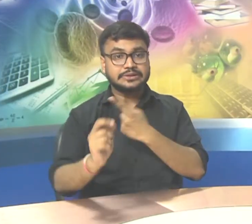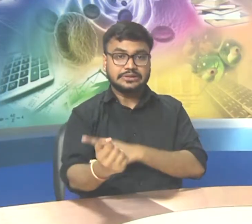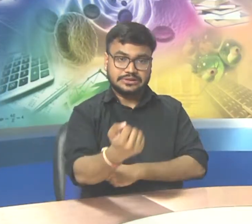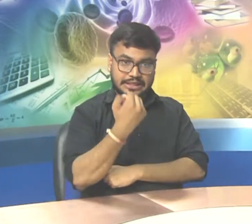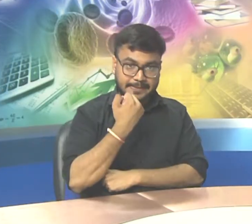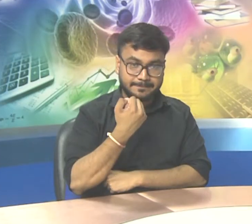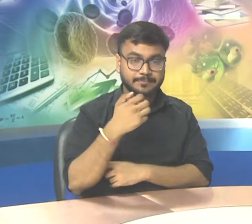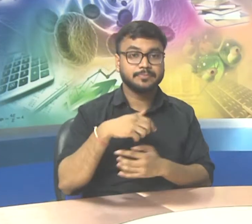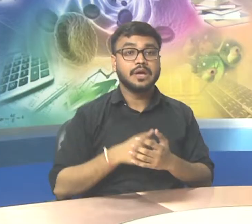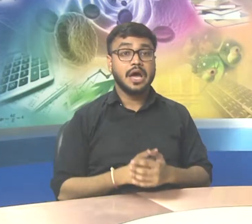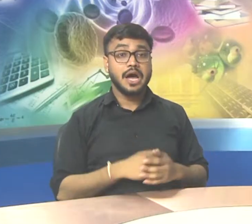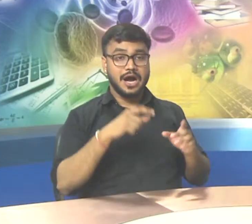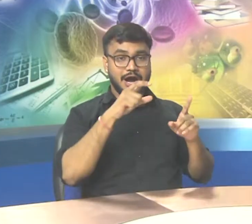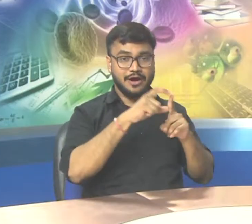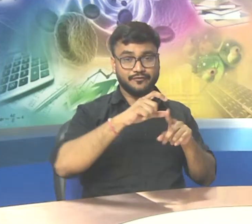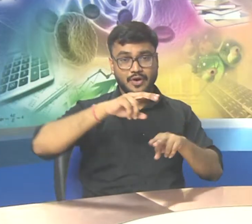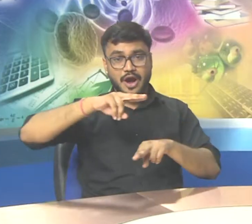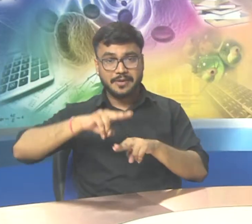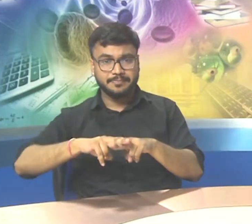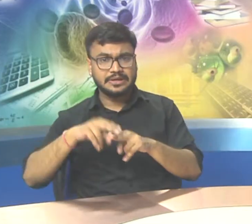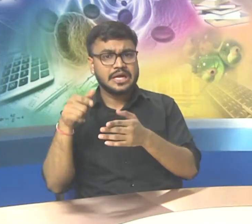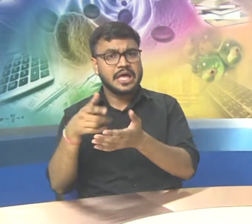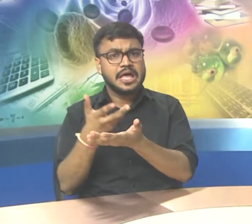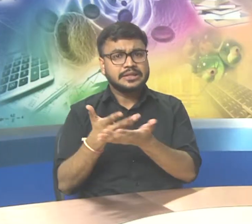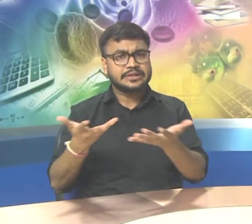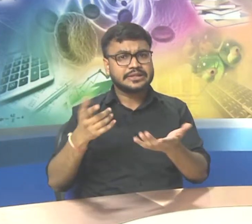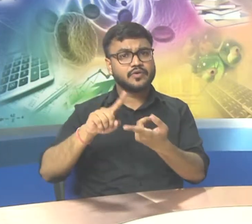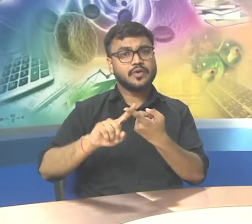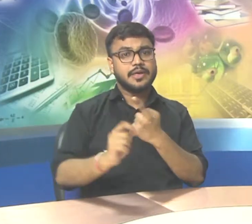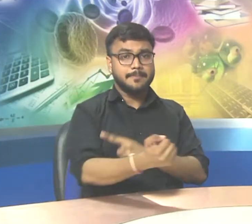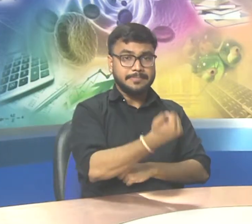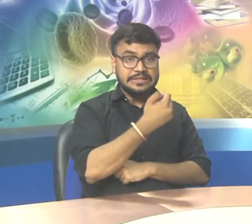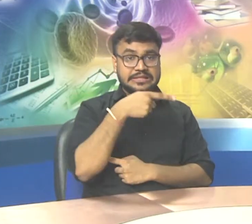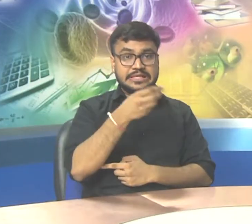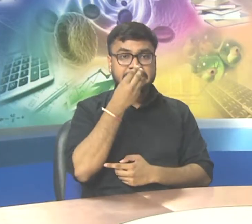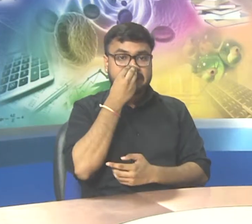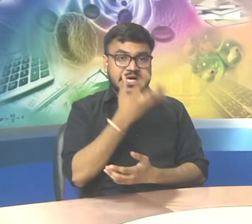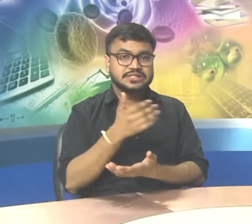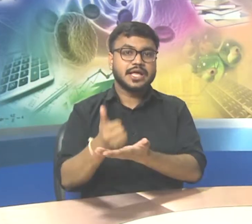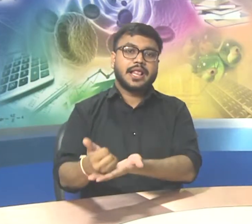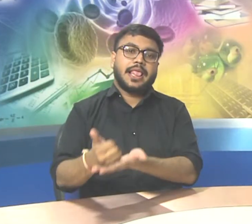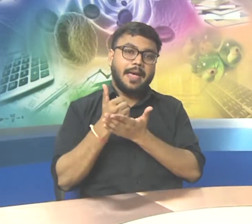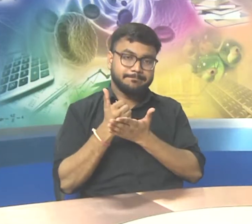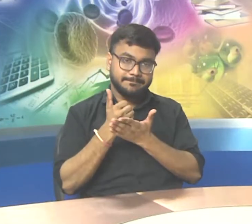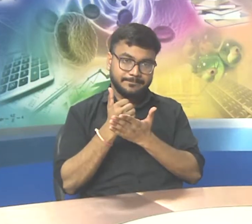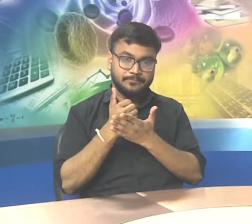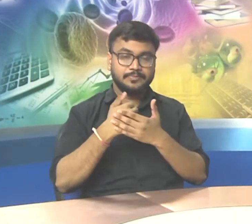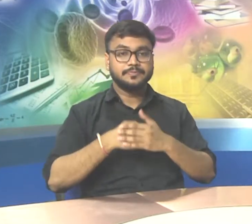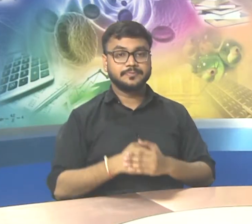main source of energy for the body. Third,